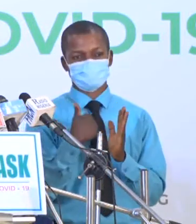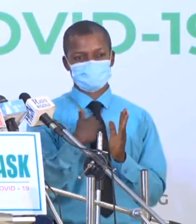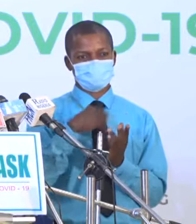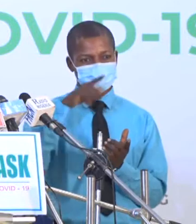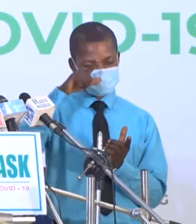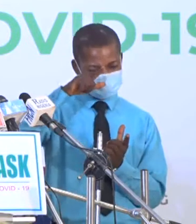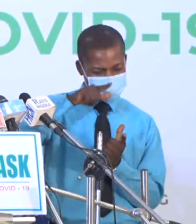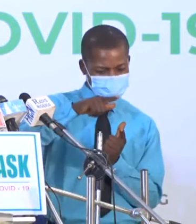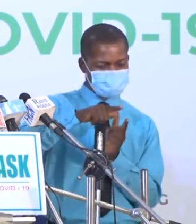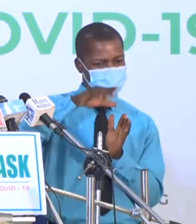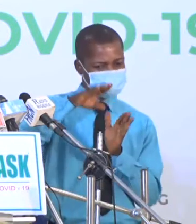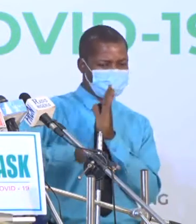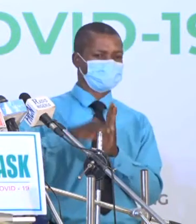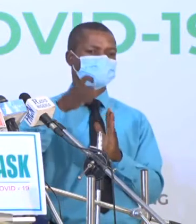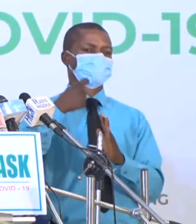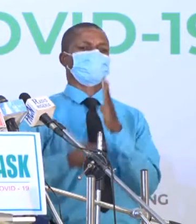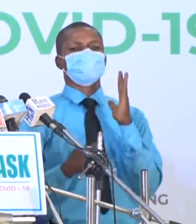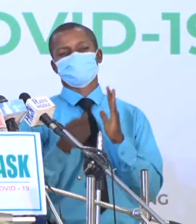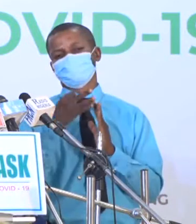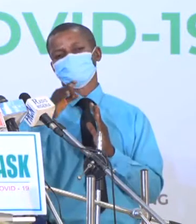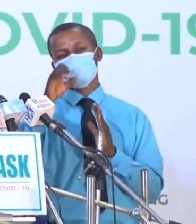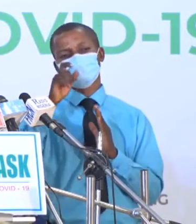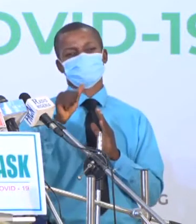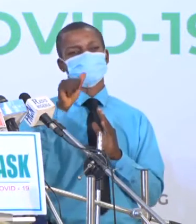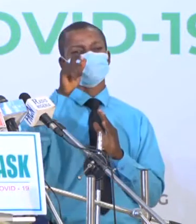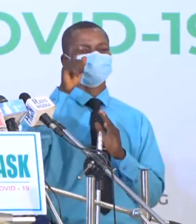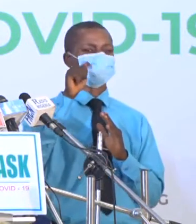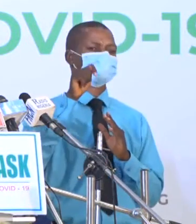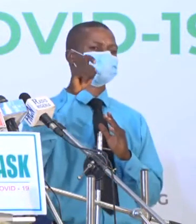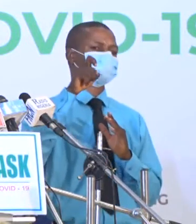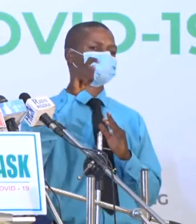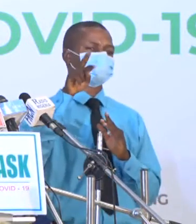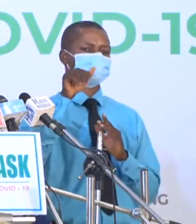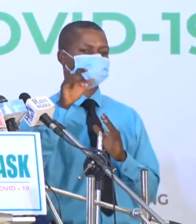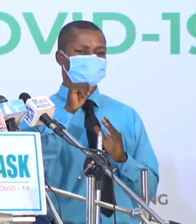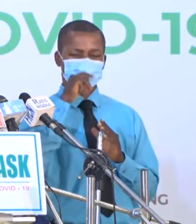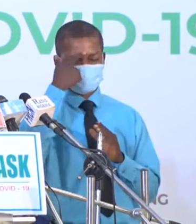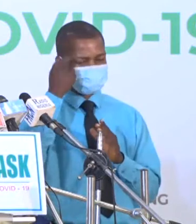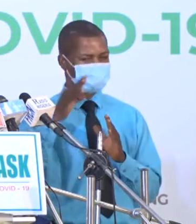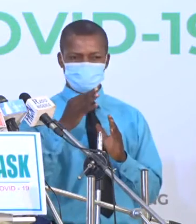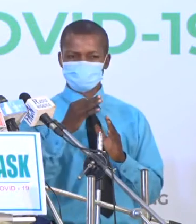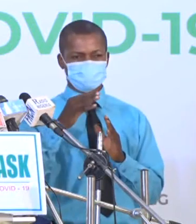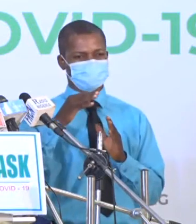of the AstraZeneca vaccine. It is not because it is inferior in any way.